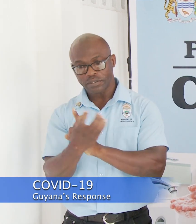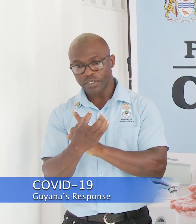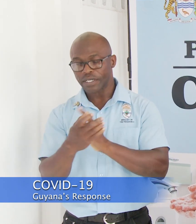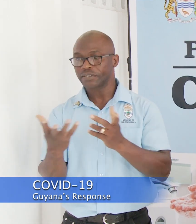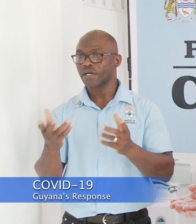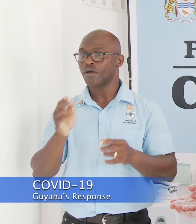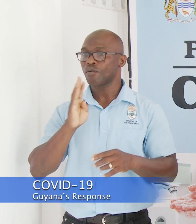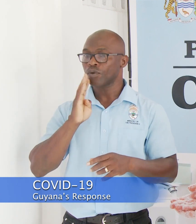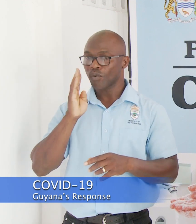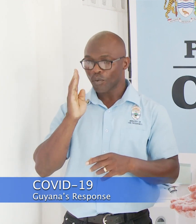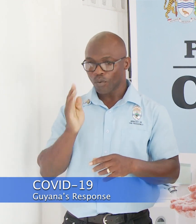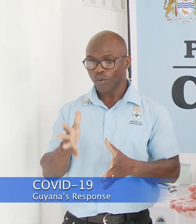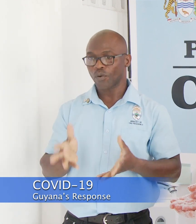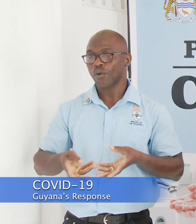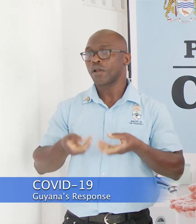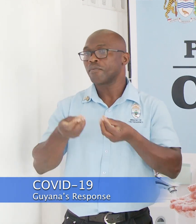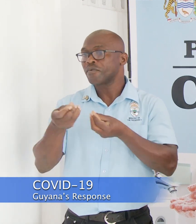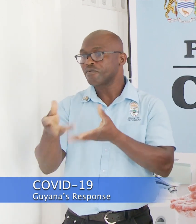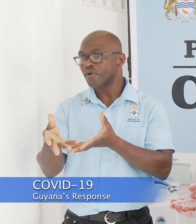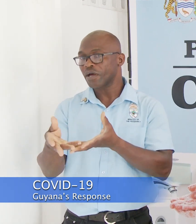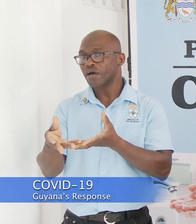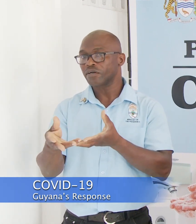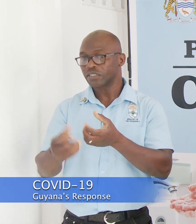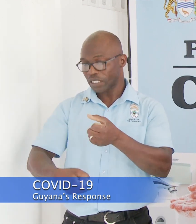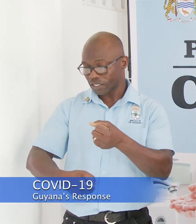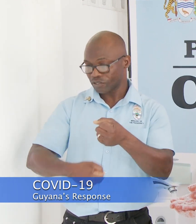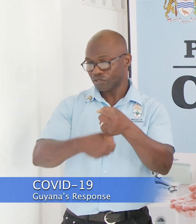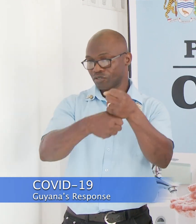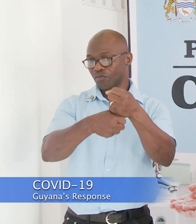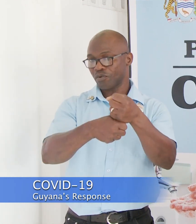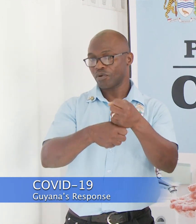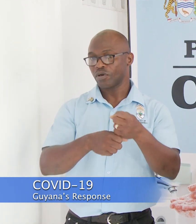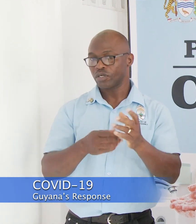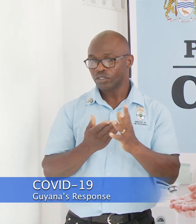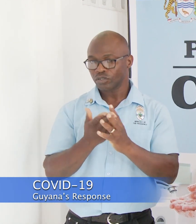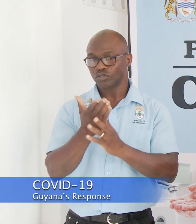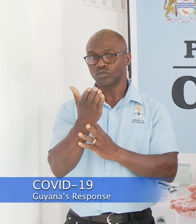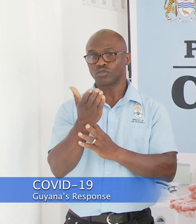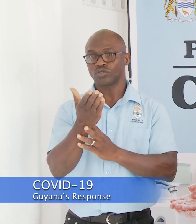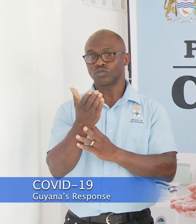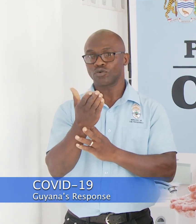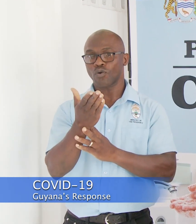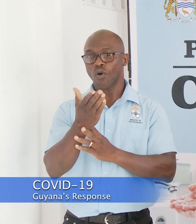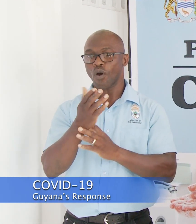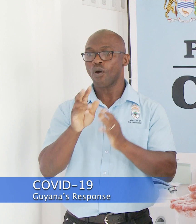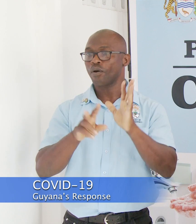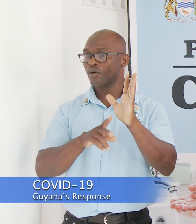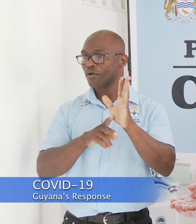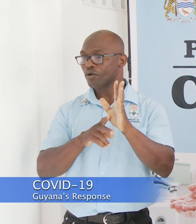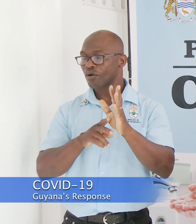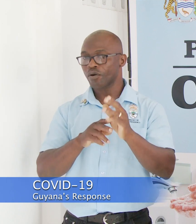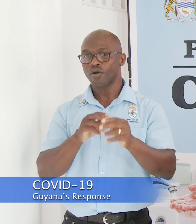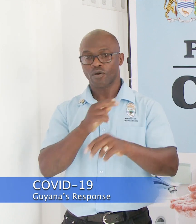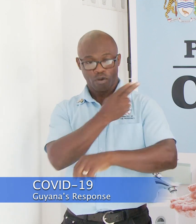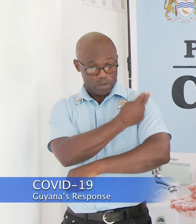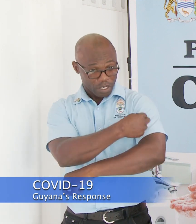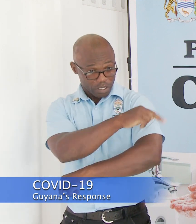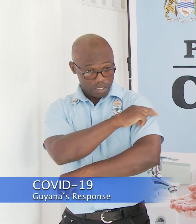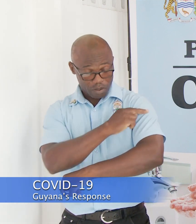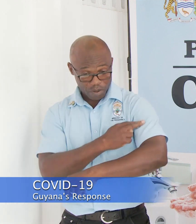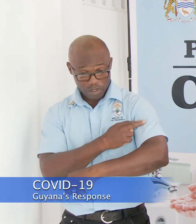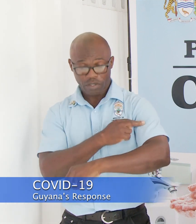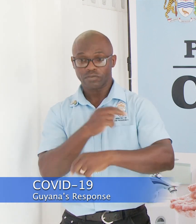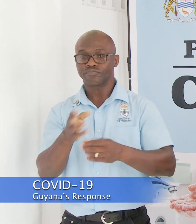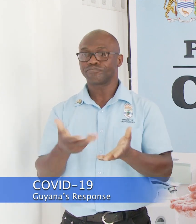will provide psychosocial support through our psychosocial unit within the Ministry of Public